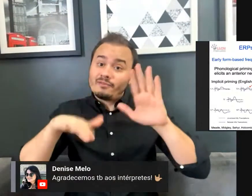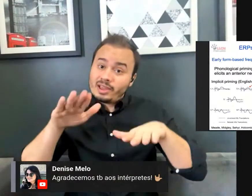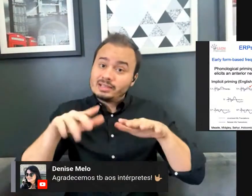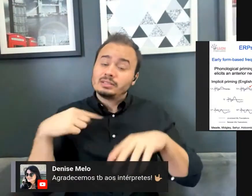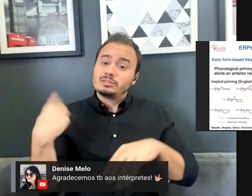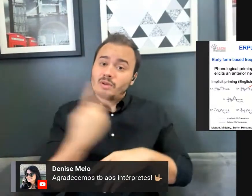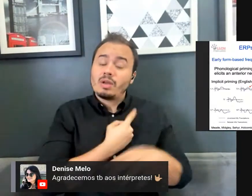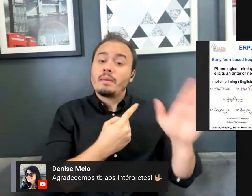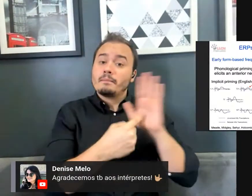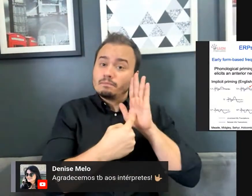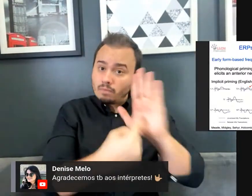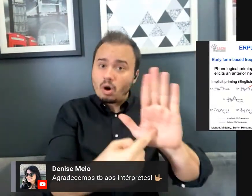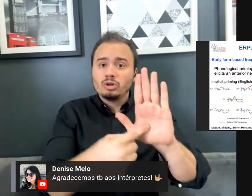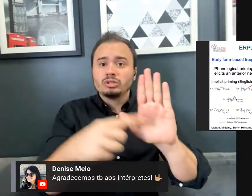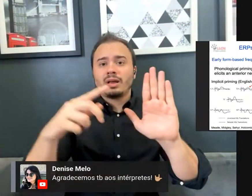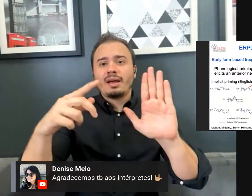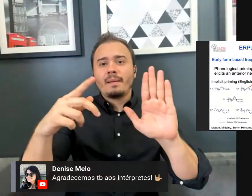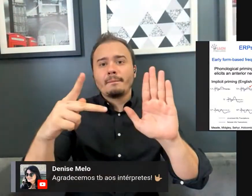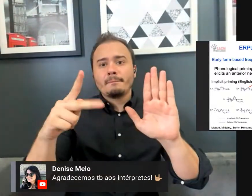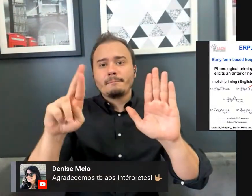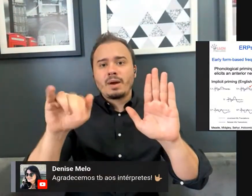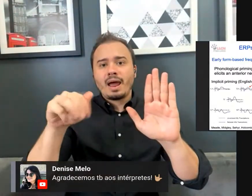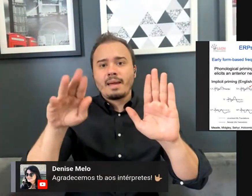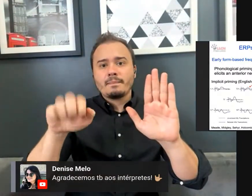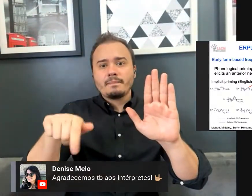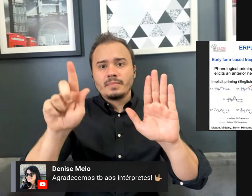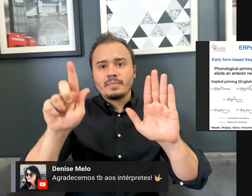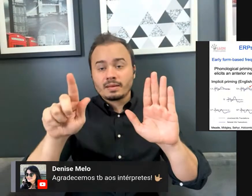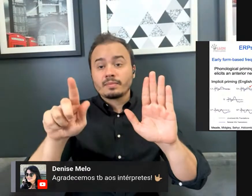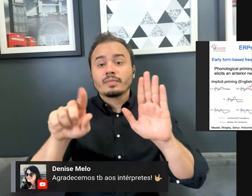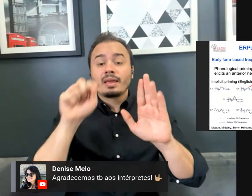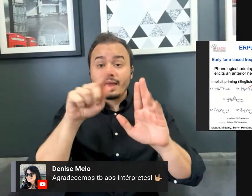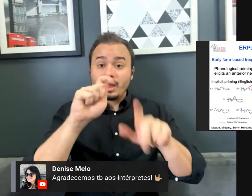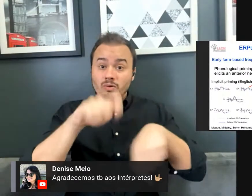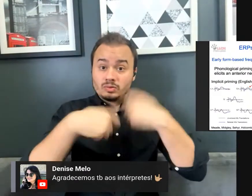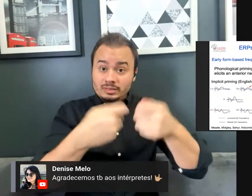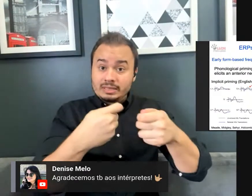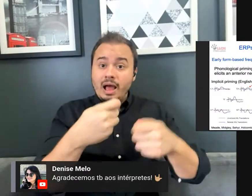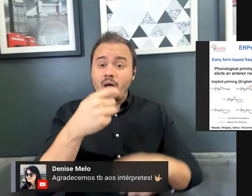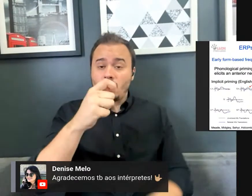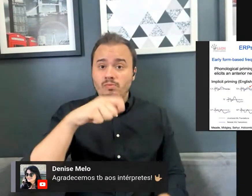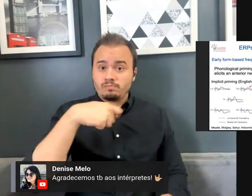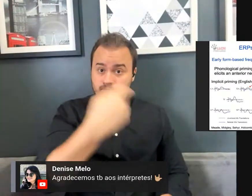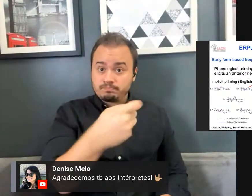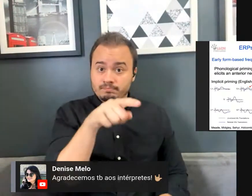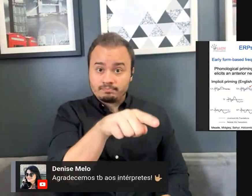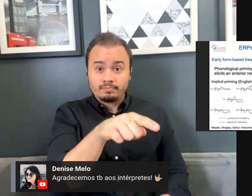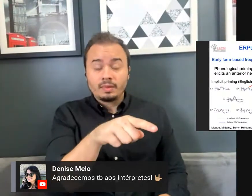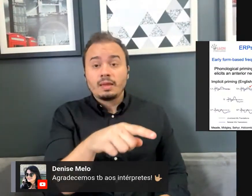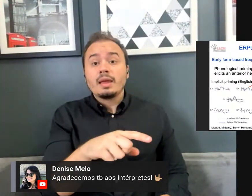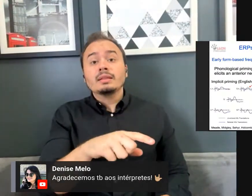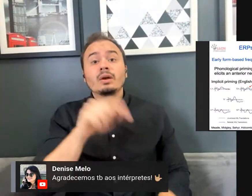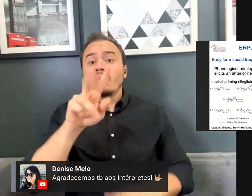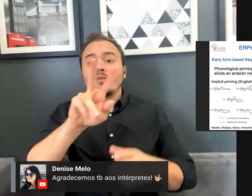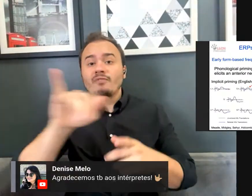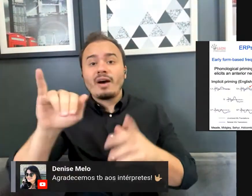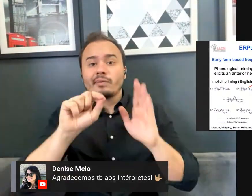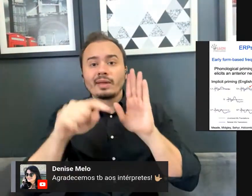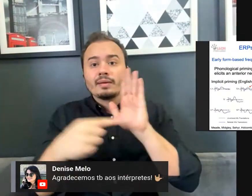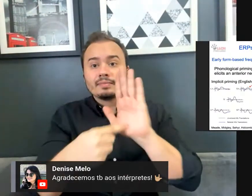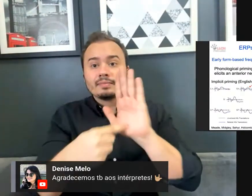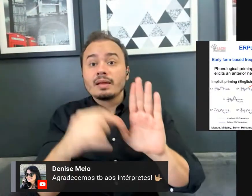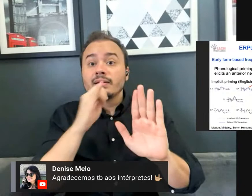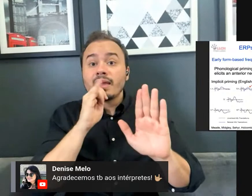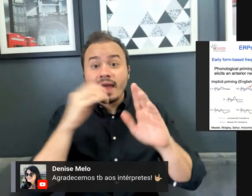signs and making a semantic relatedness decision. And what you see is an anterior effect of the